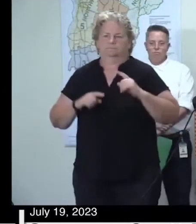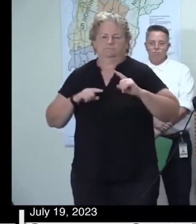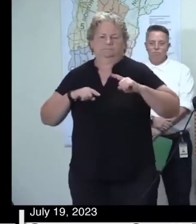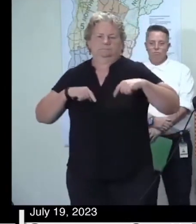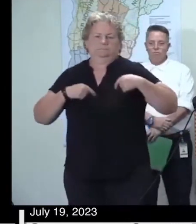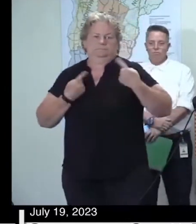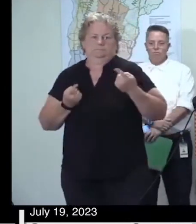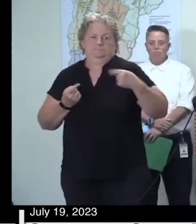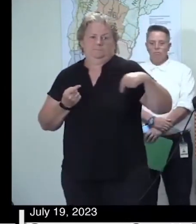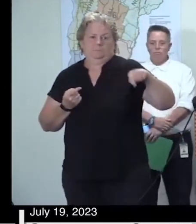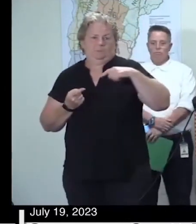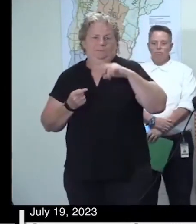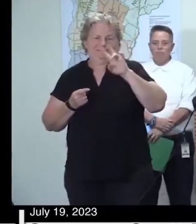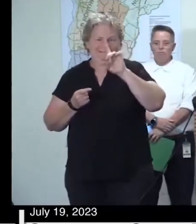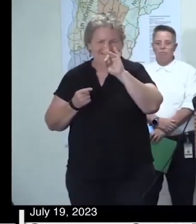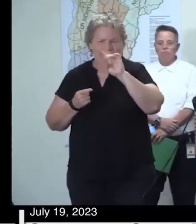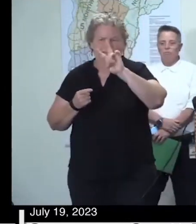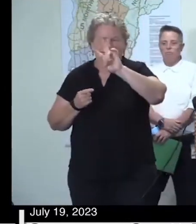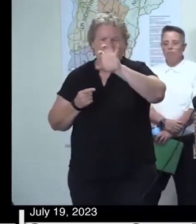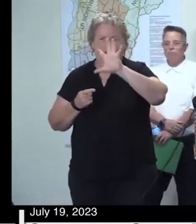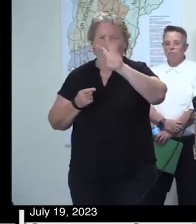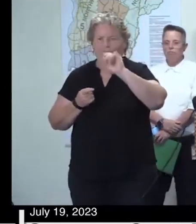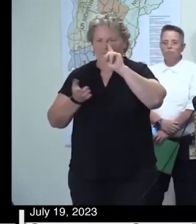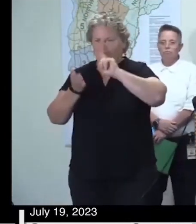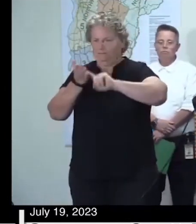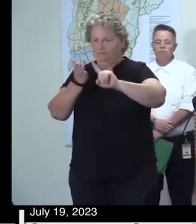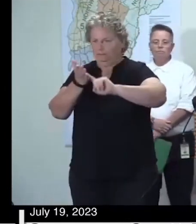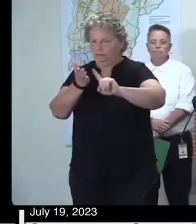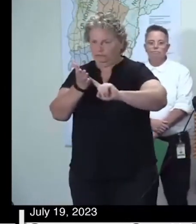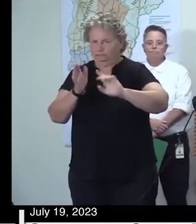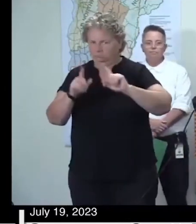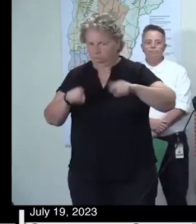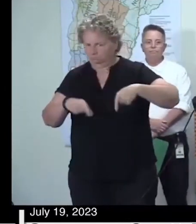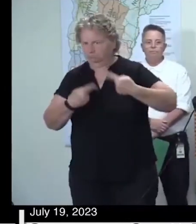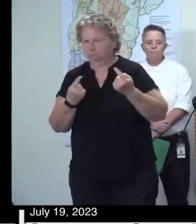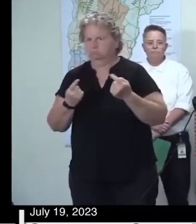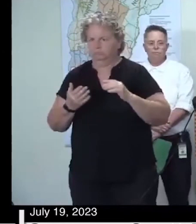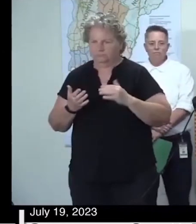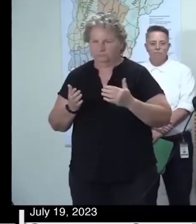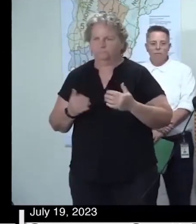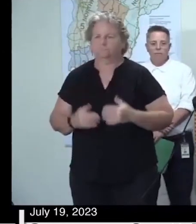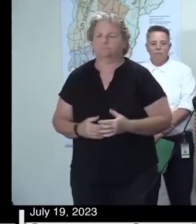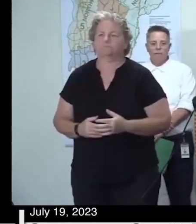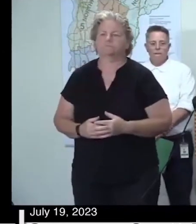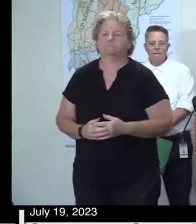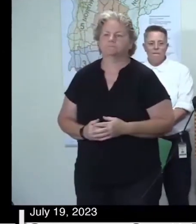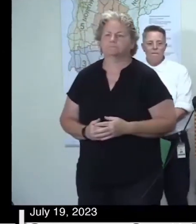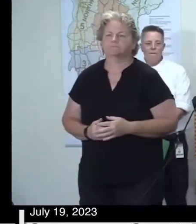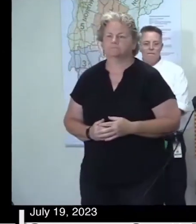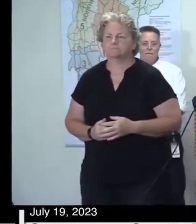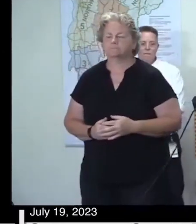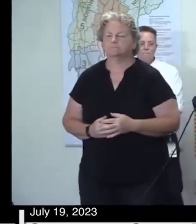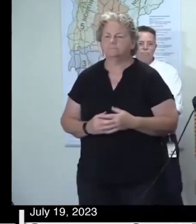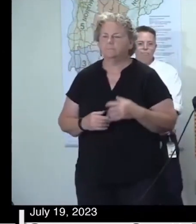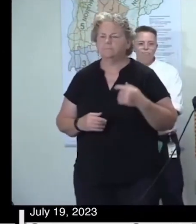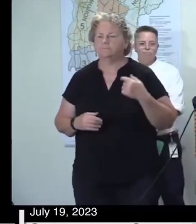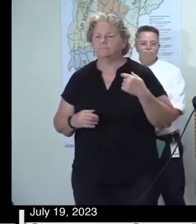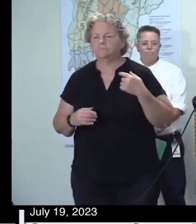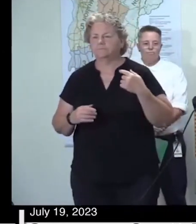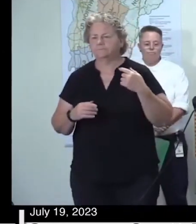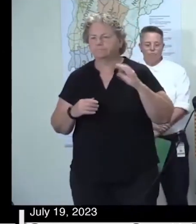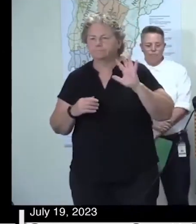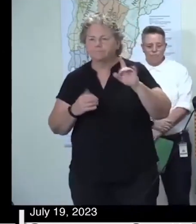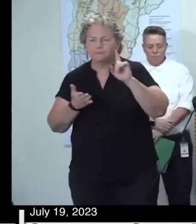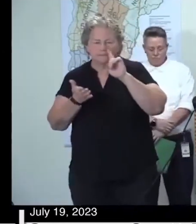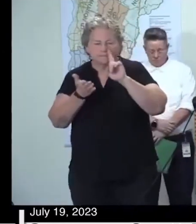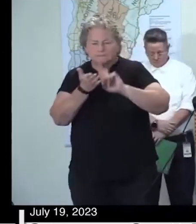The Division of Fire Safety has provided numerous informational resources and guidance on safety related to this disaster. We have also